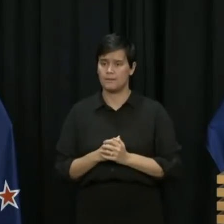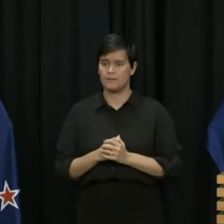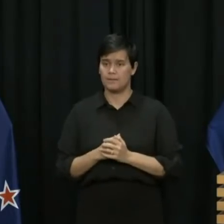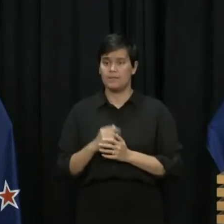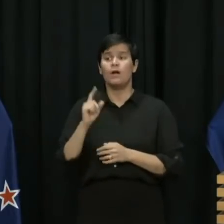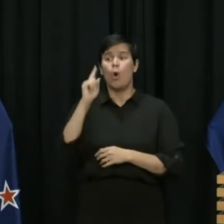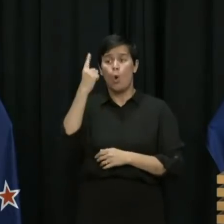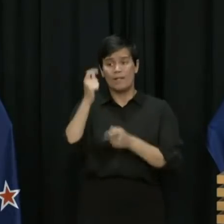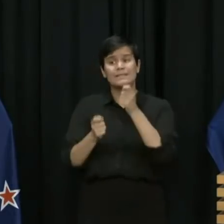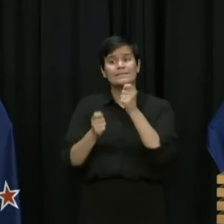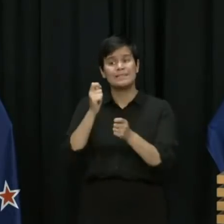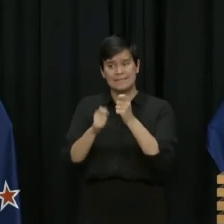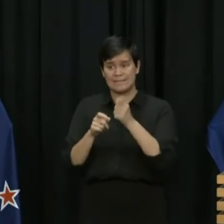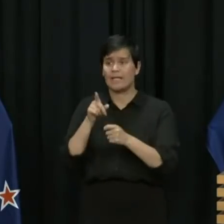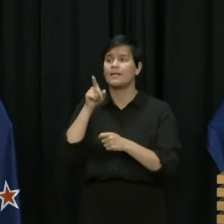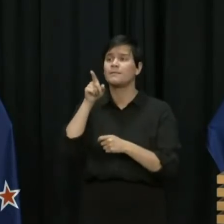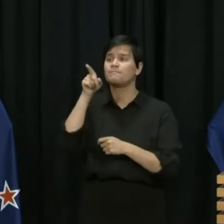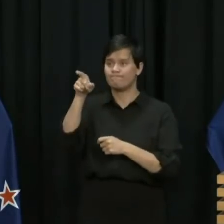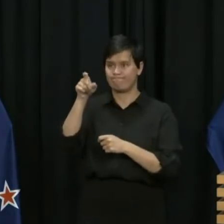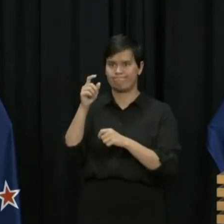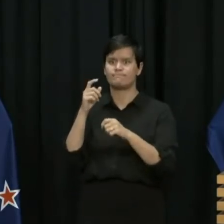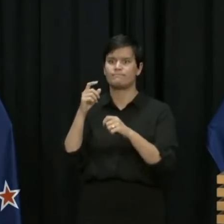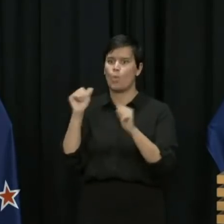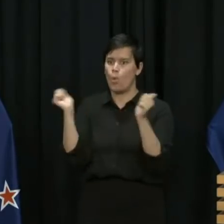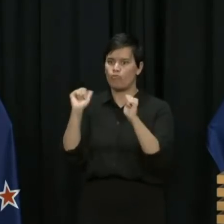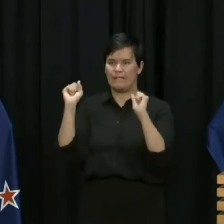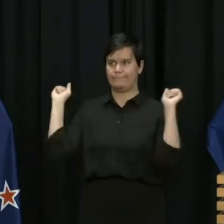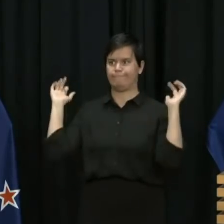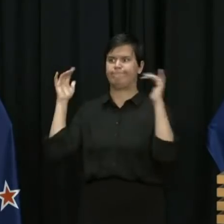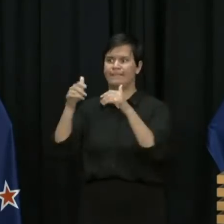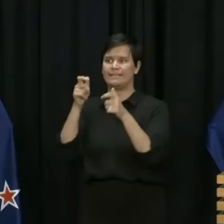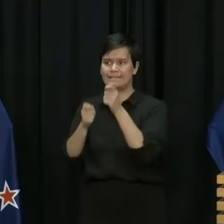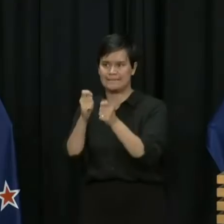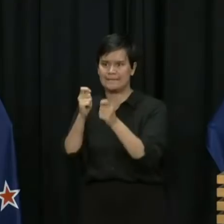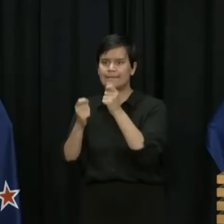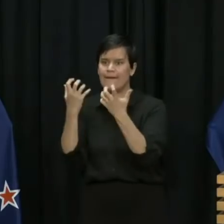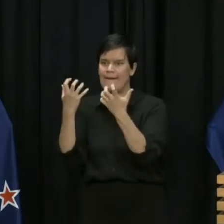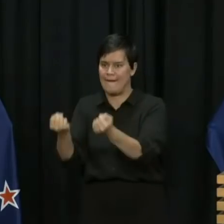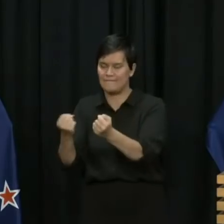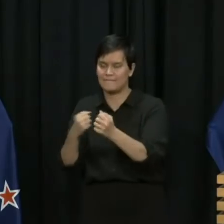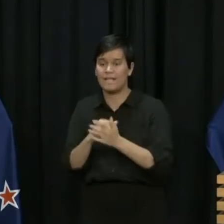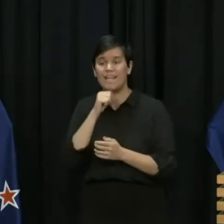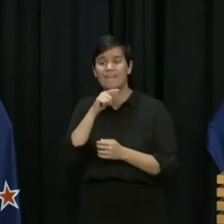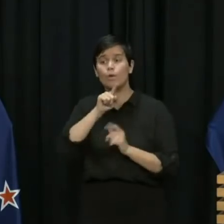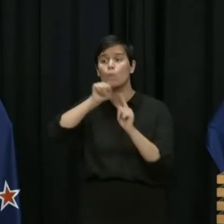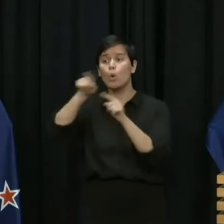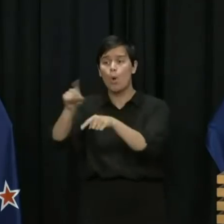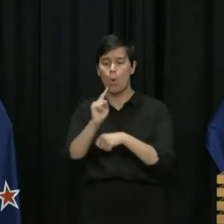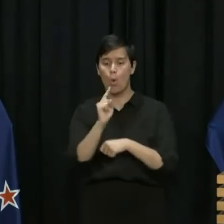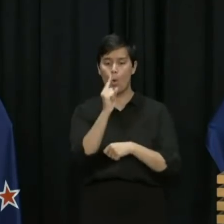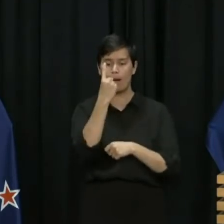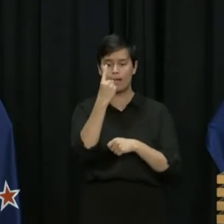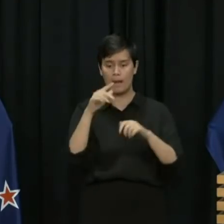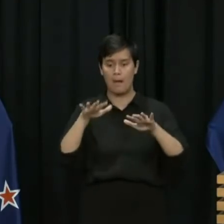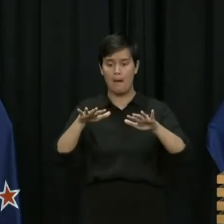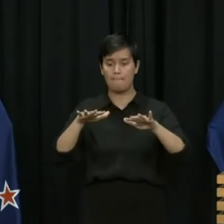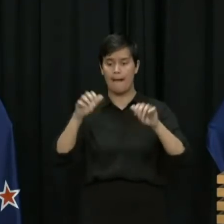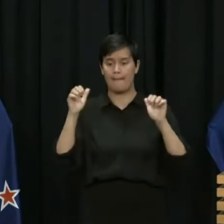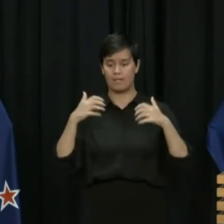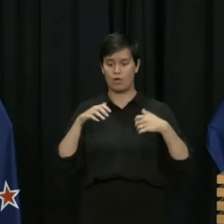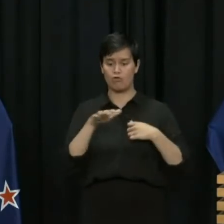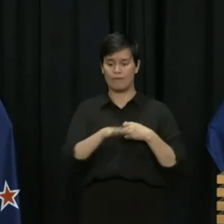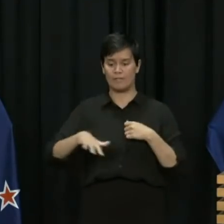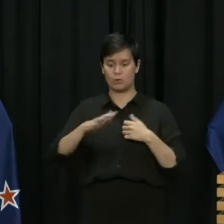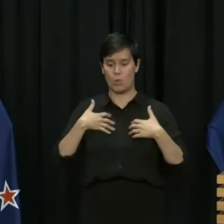but you will be able to find all of your available locations on the Auckland Regional Public Health Service website and on HealthPoint at